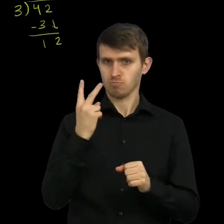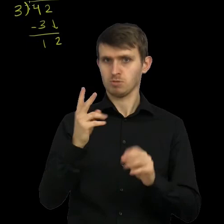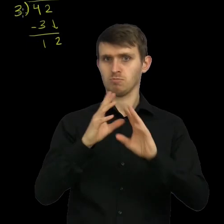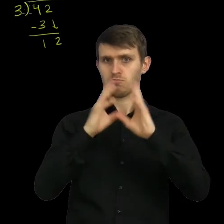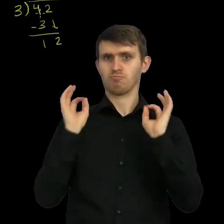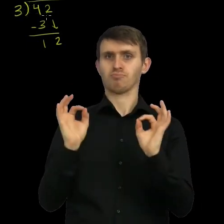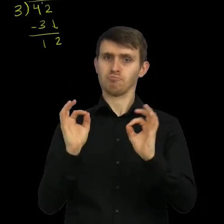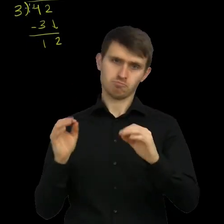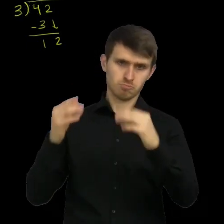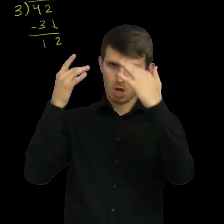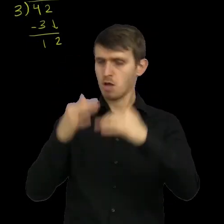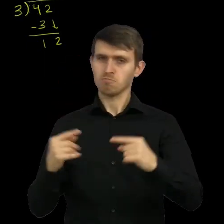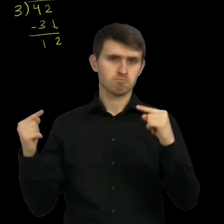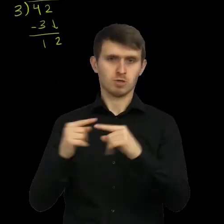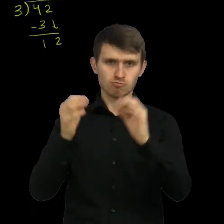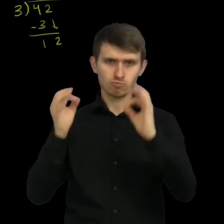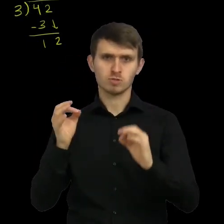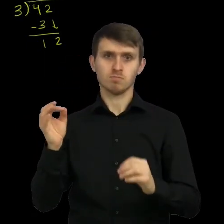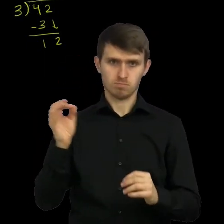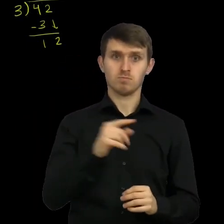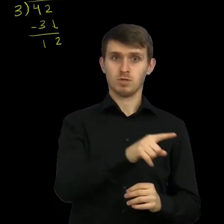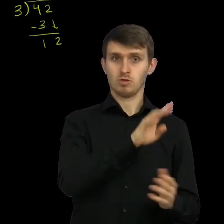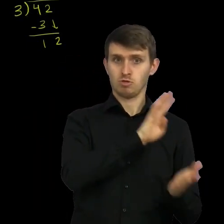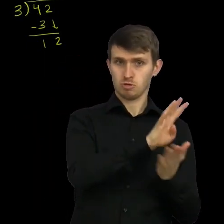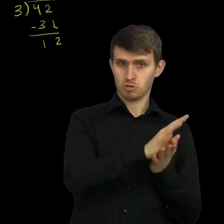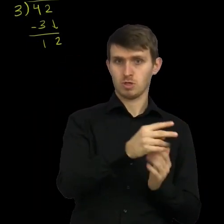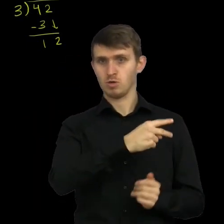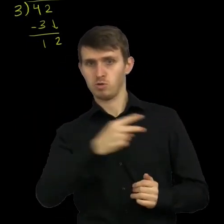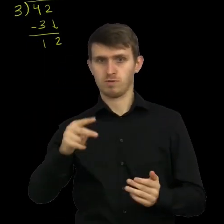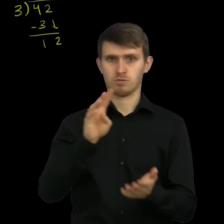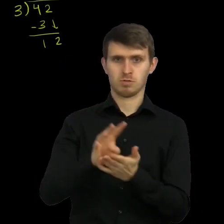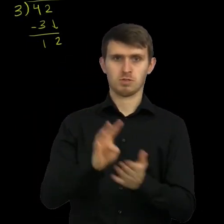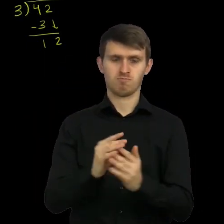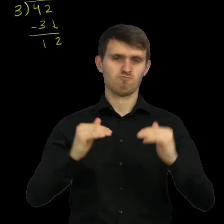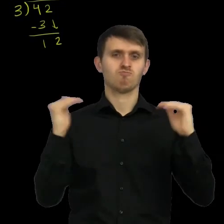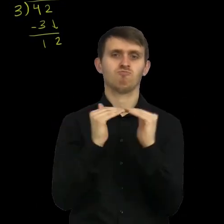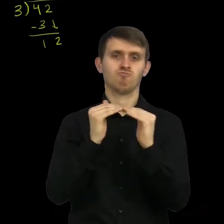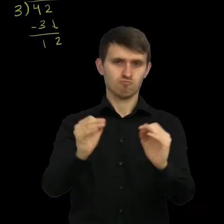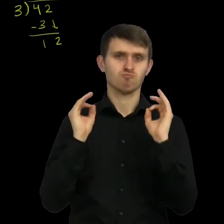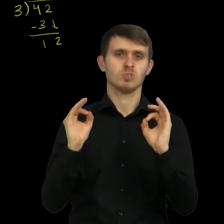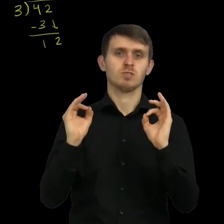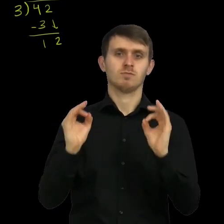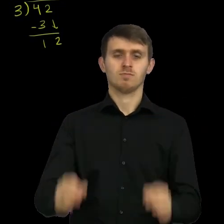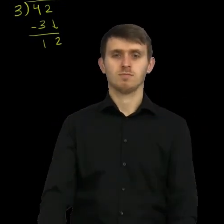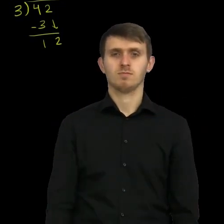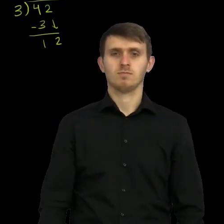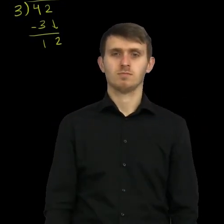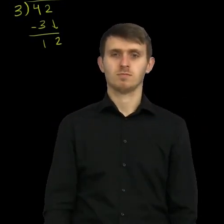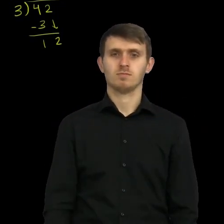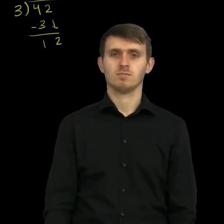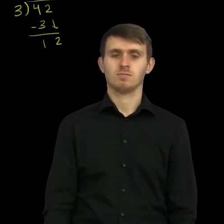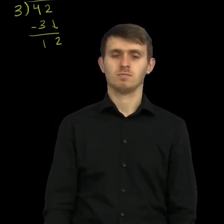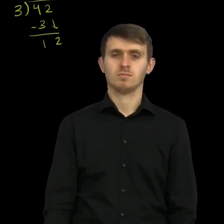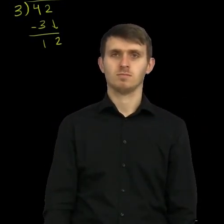42 14 times. So this right over here simplifies to 14. And it all